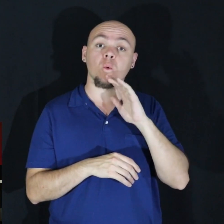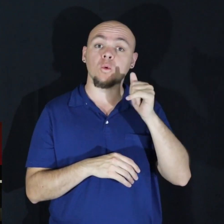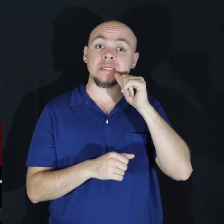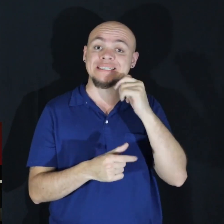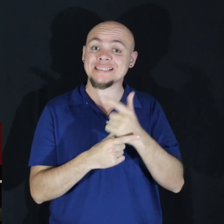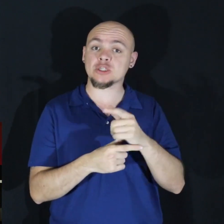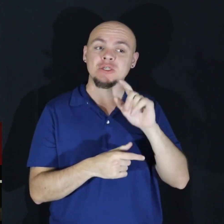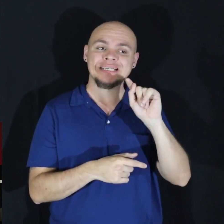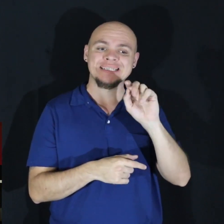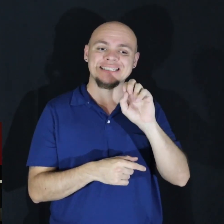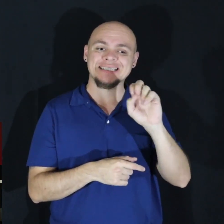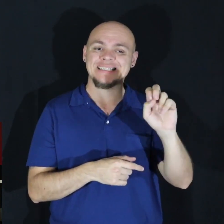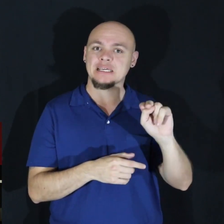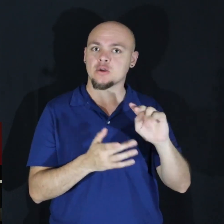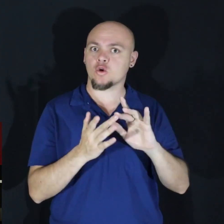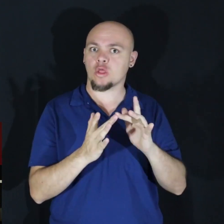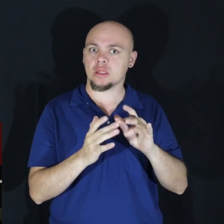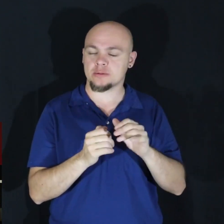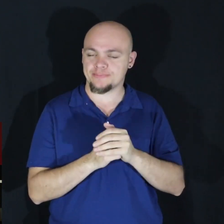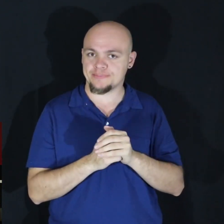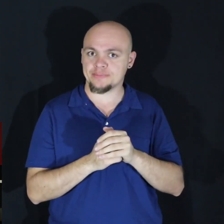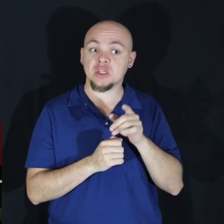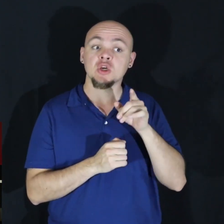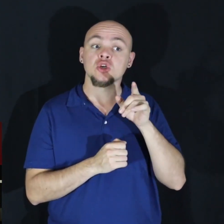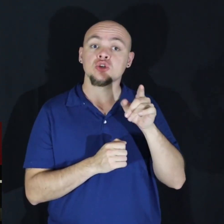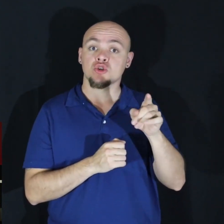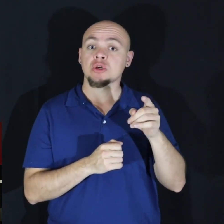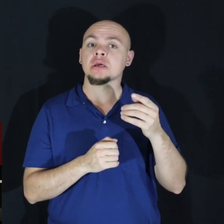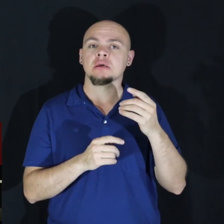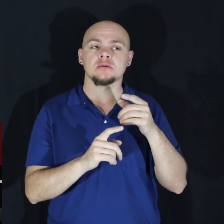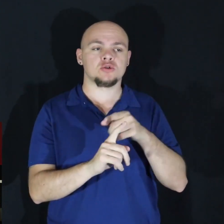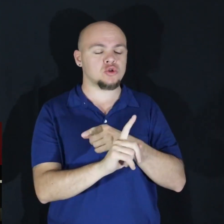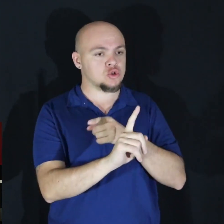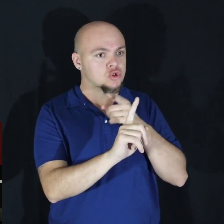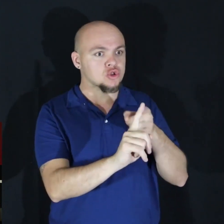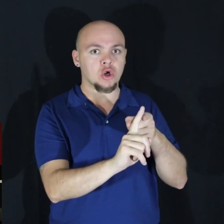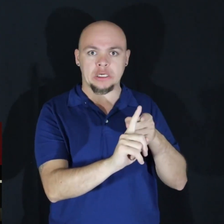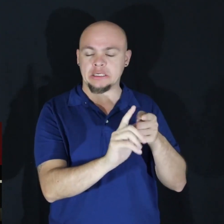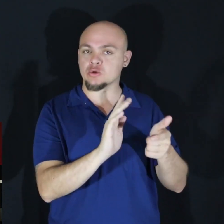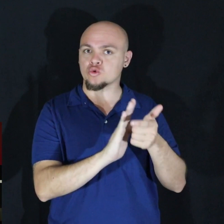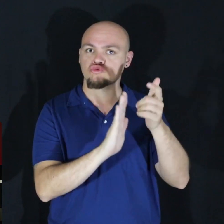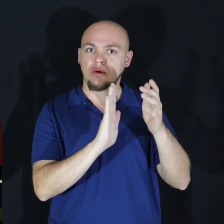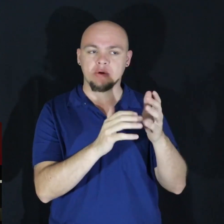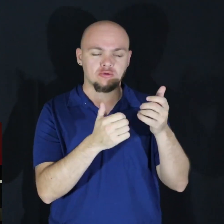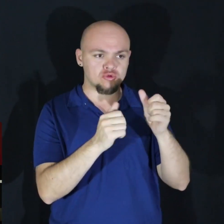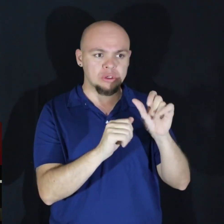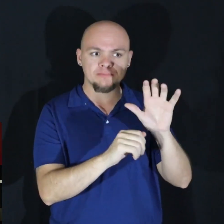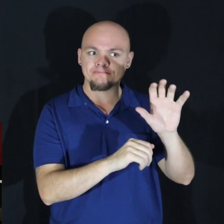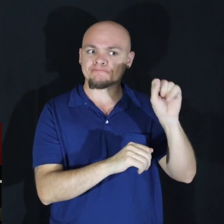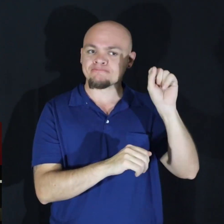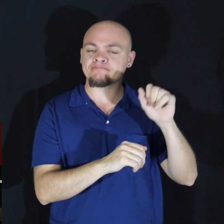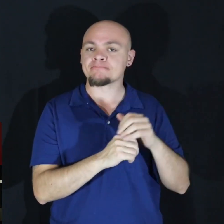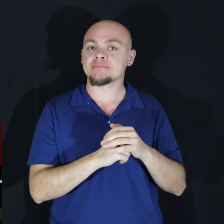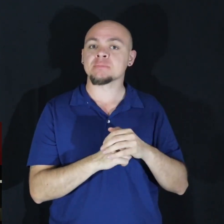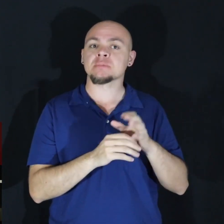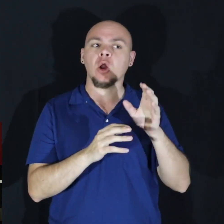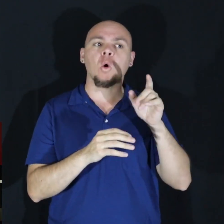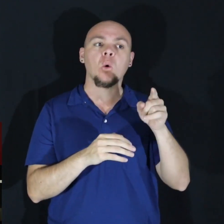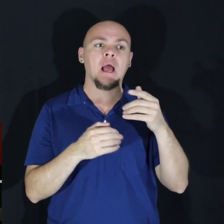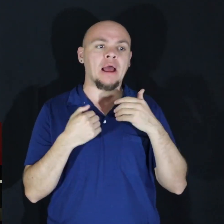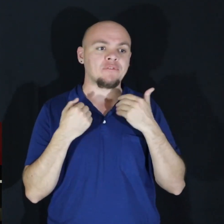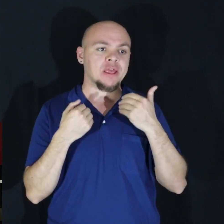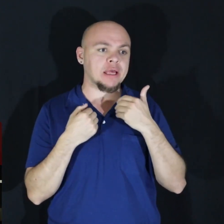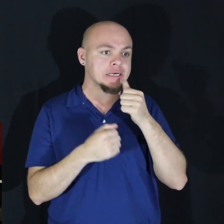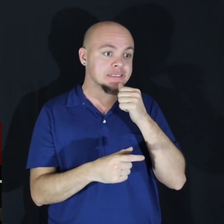teenager, who's online. And she is a target by a criminal. When that person finds out she's got a younger sister